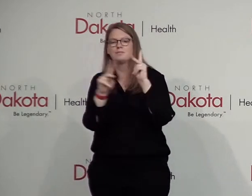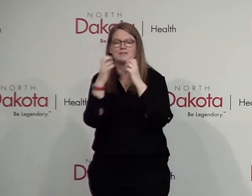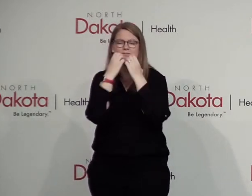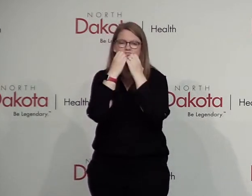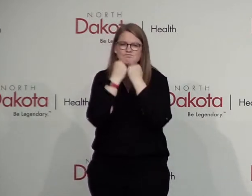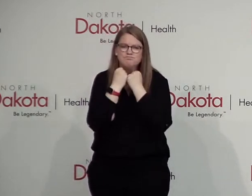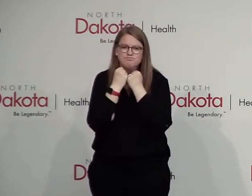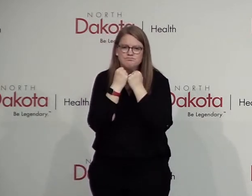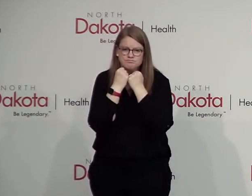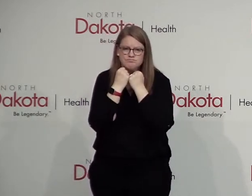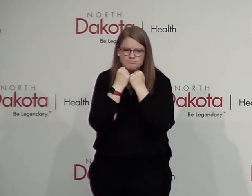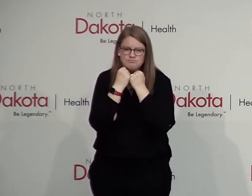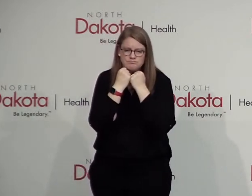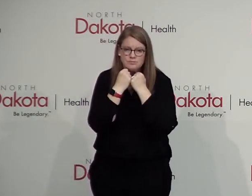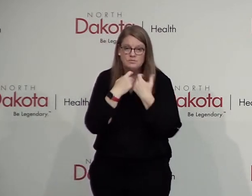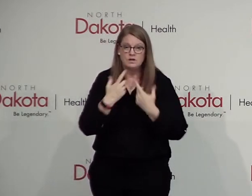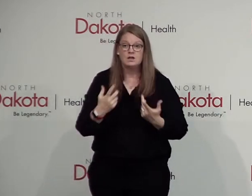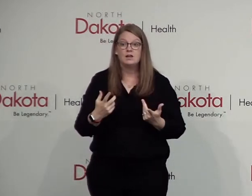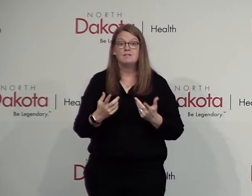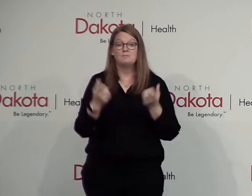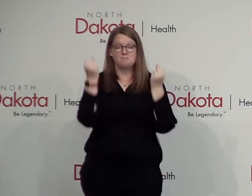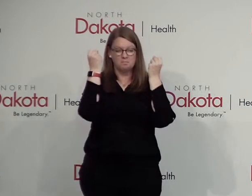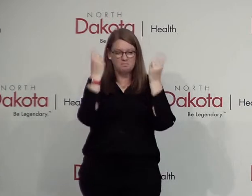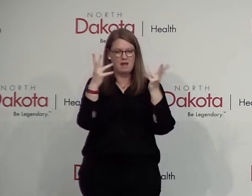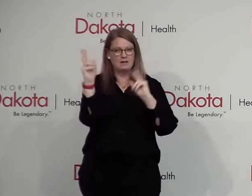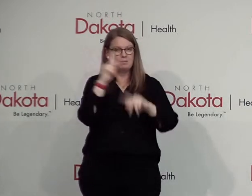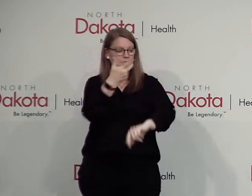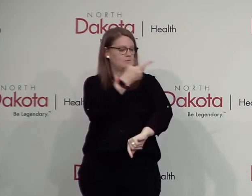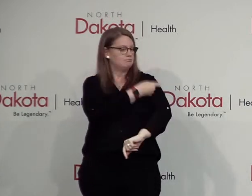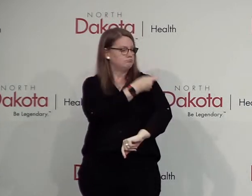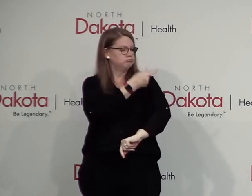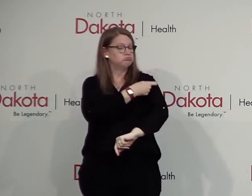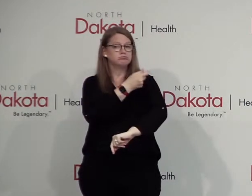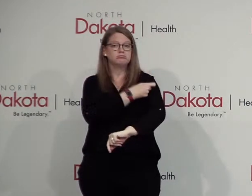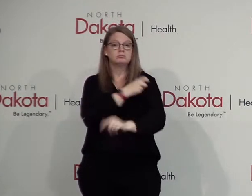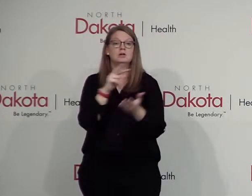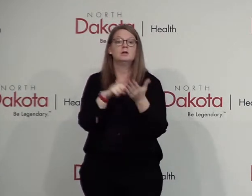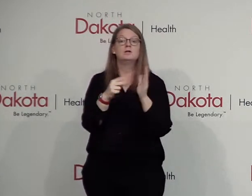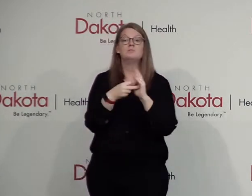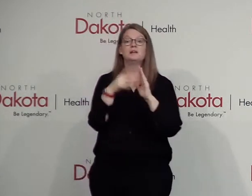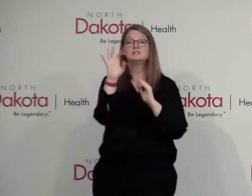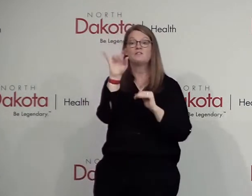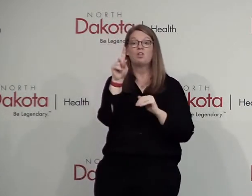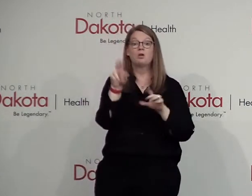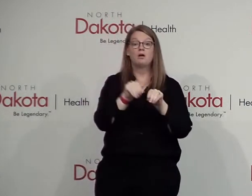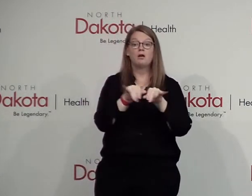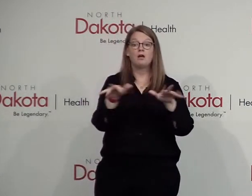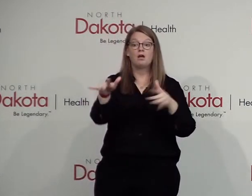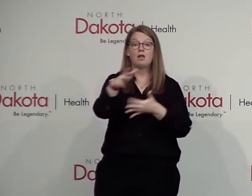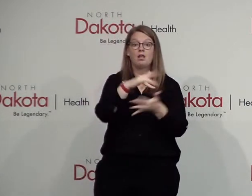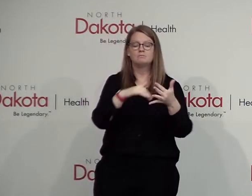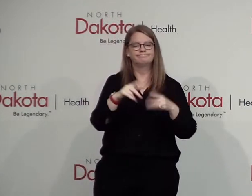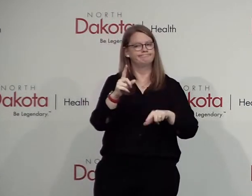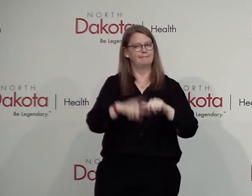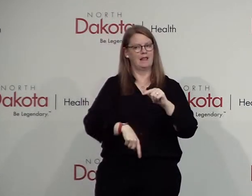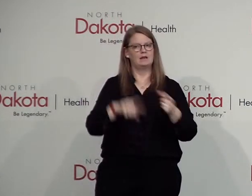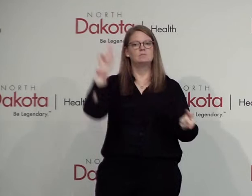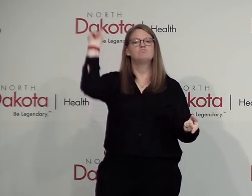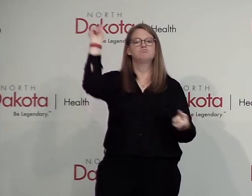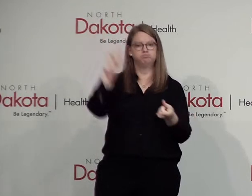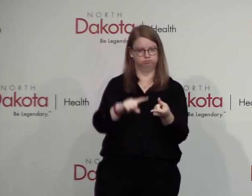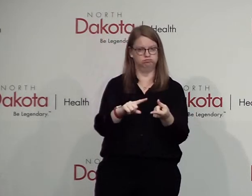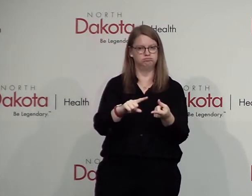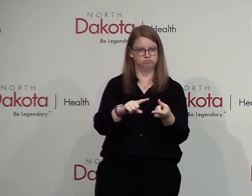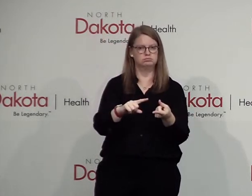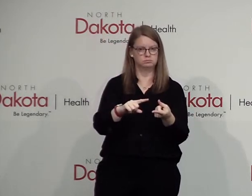When more people get vaccinated against the flu, less flu can spread throughout the community.